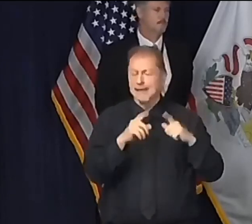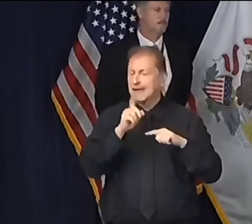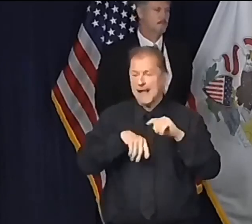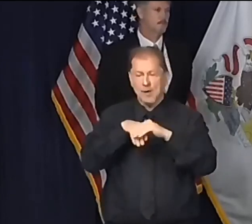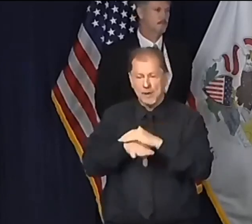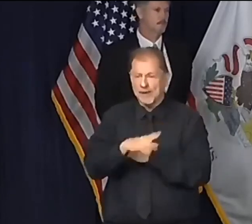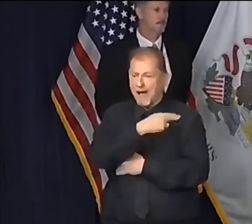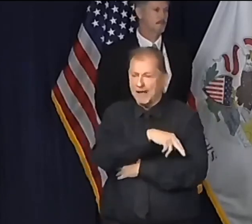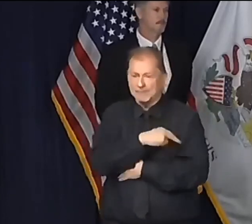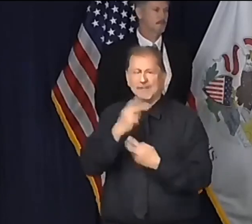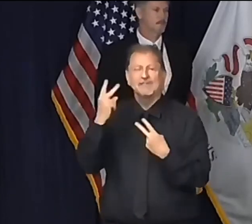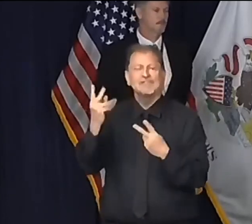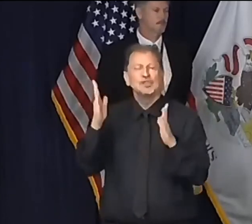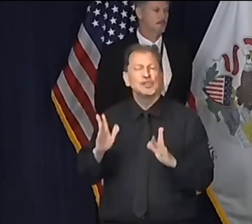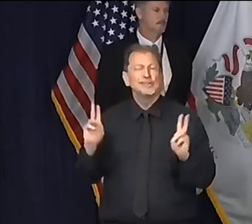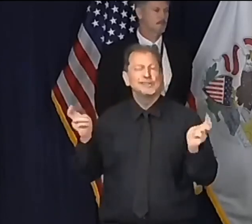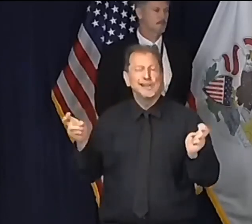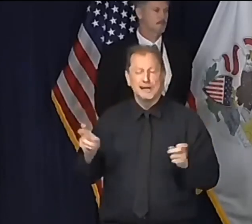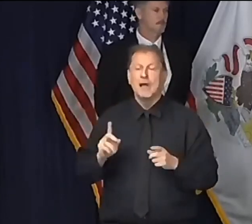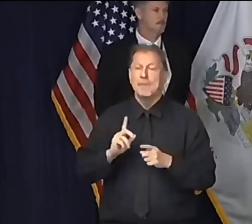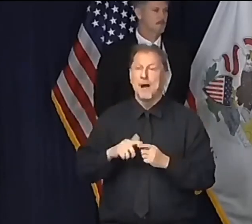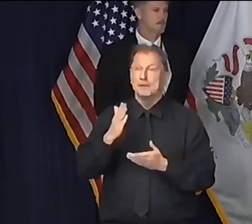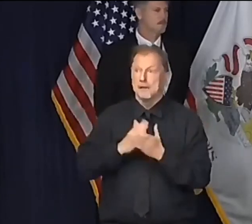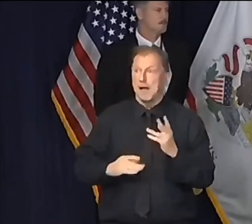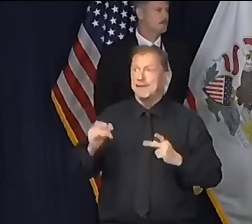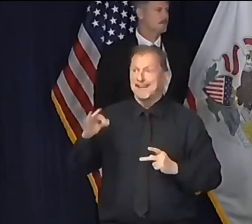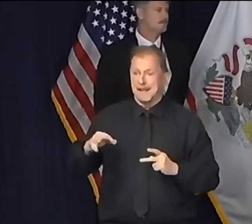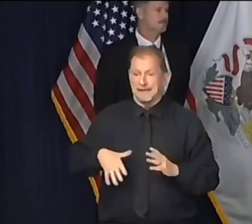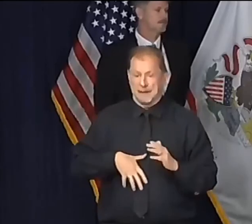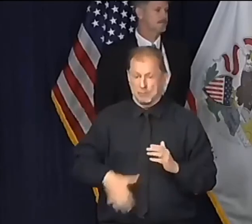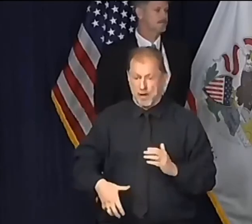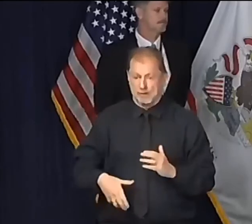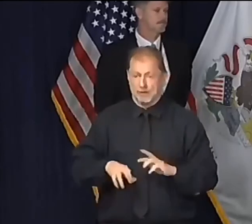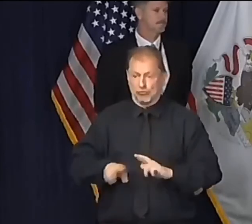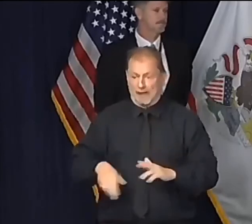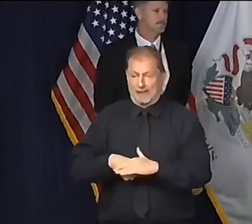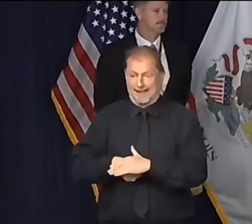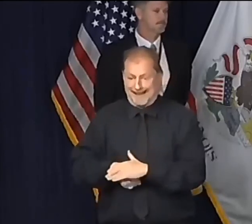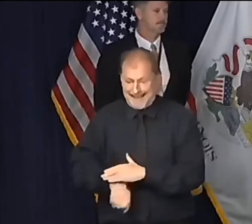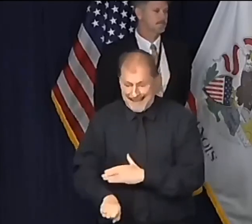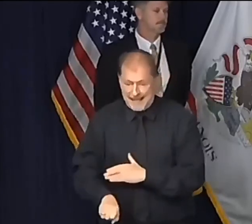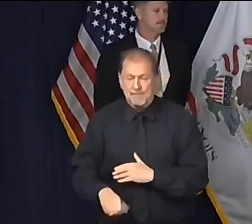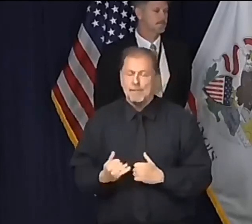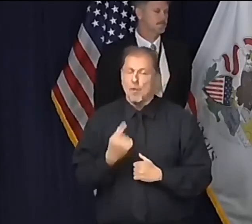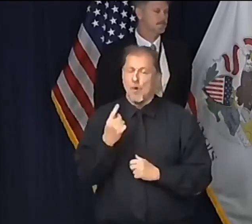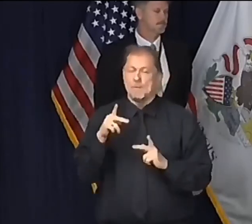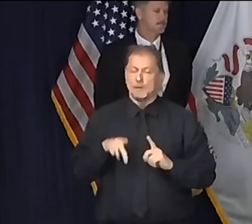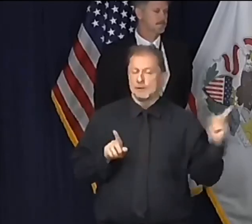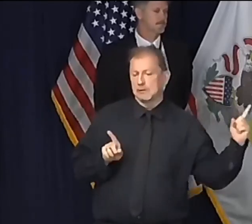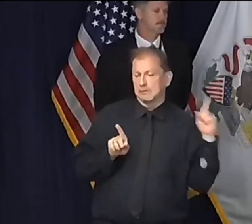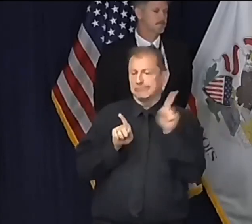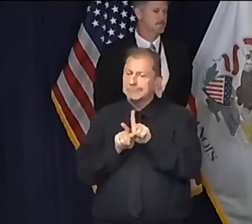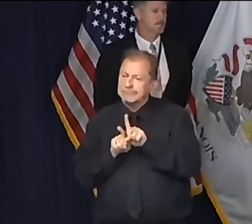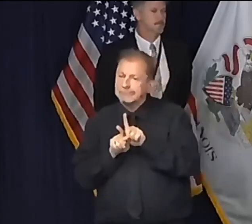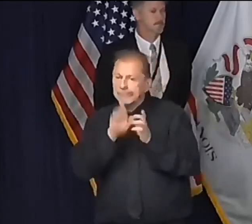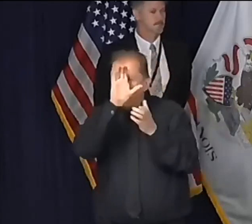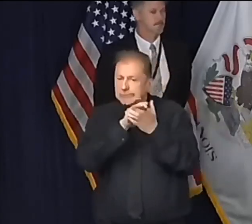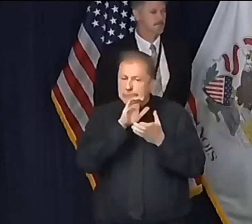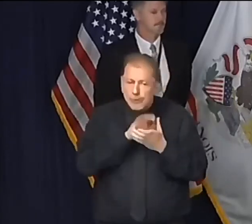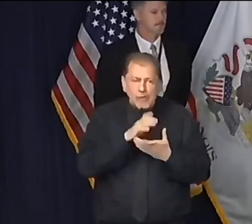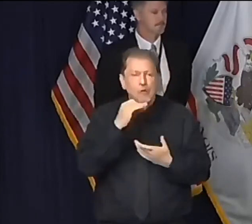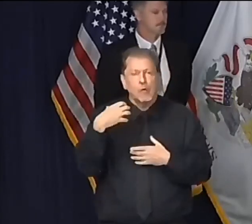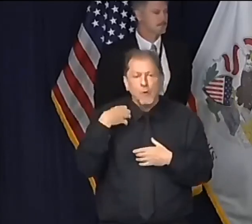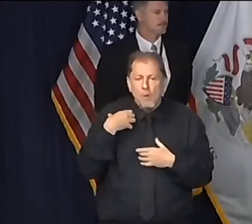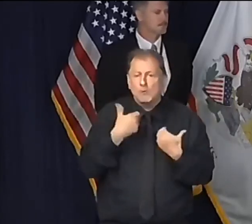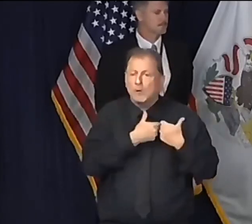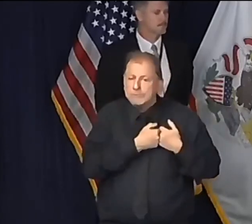into the hospital. So I know that some hospitals were allowing just the one partner or coach to assist with the actual